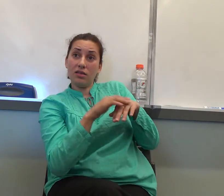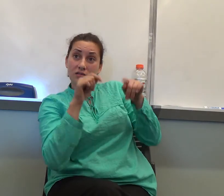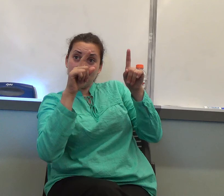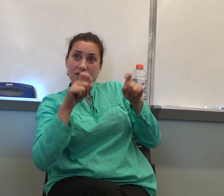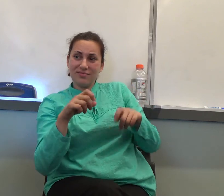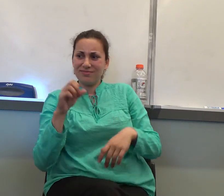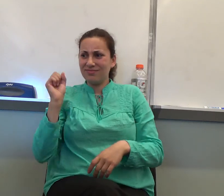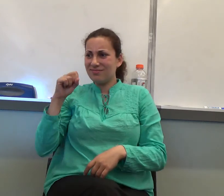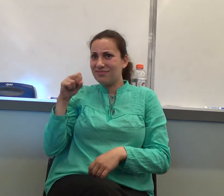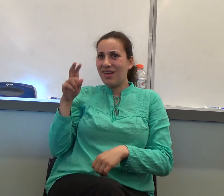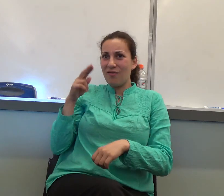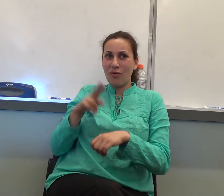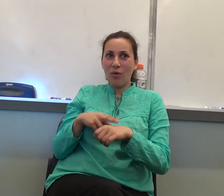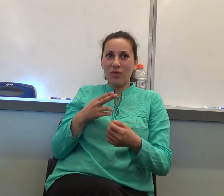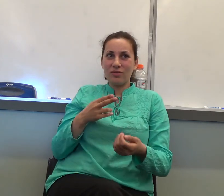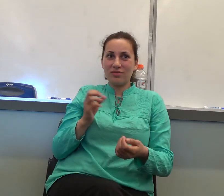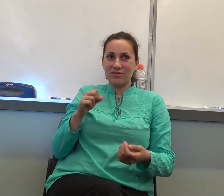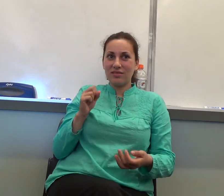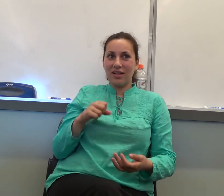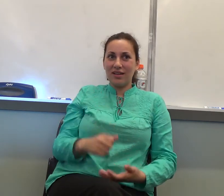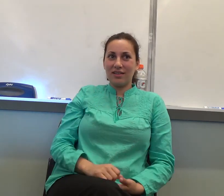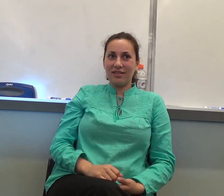this section? Certainly. Yes.